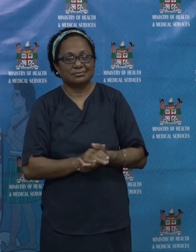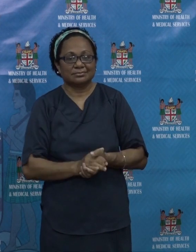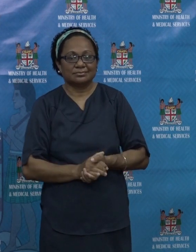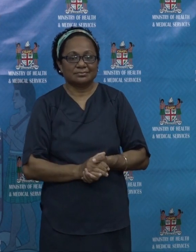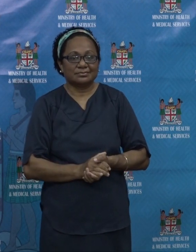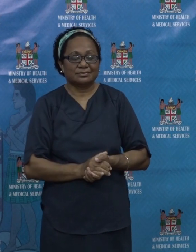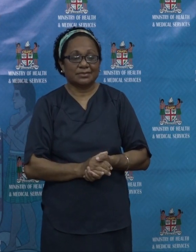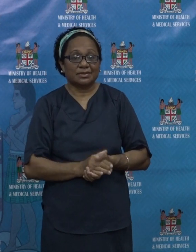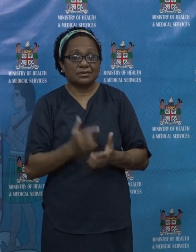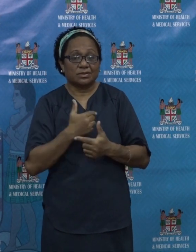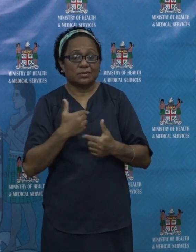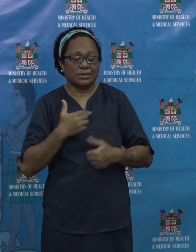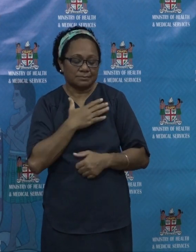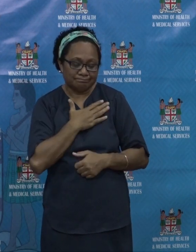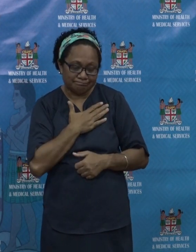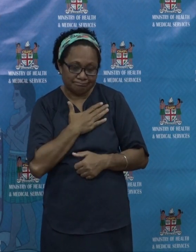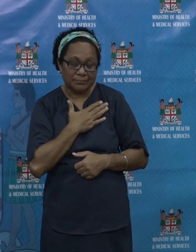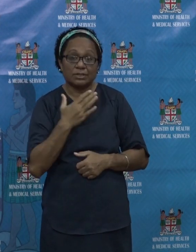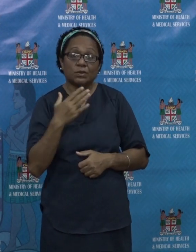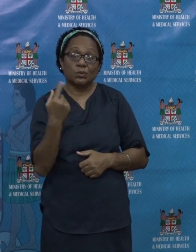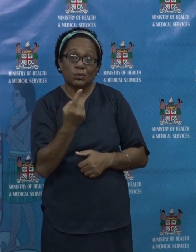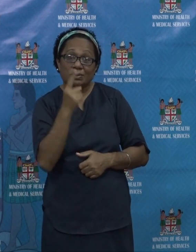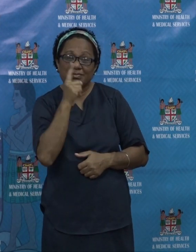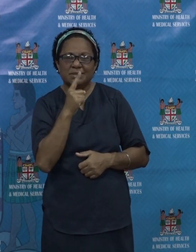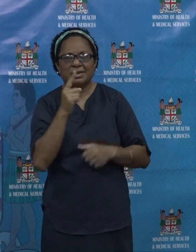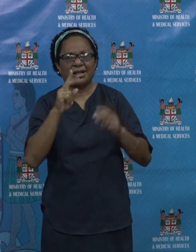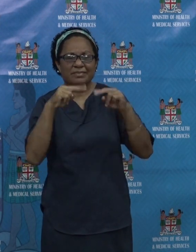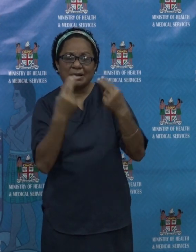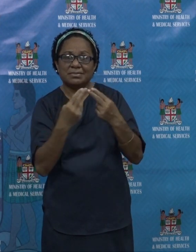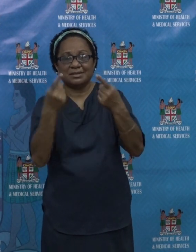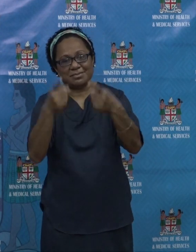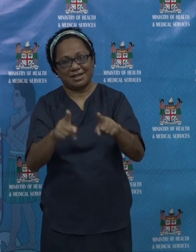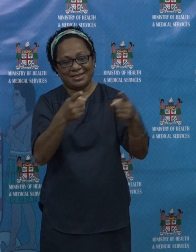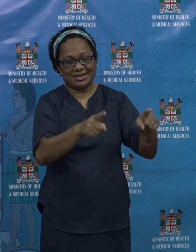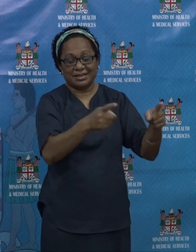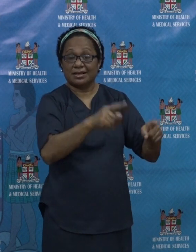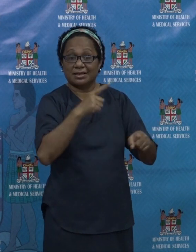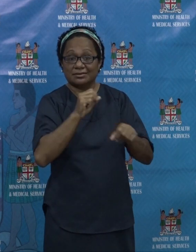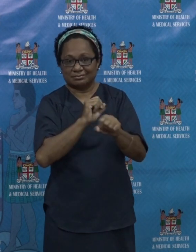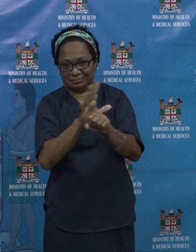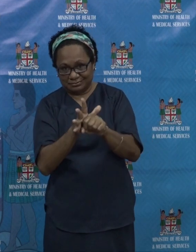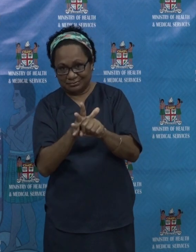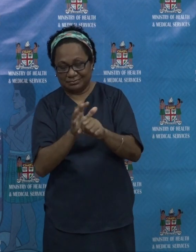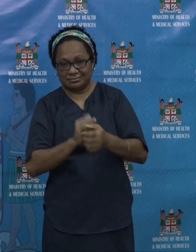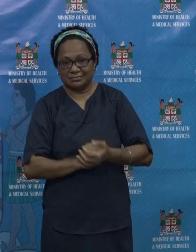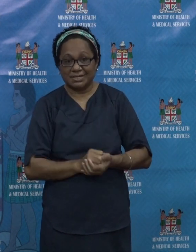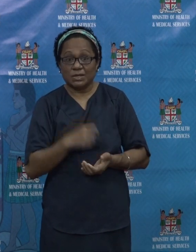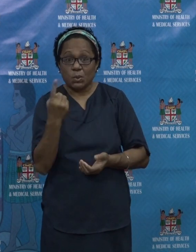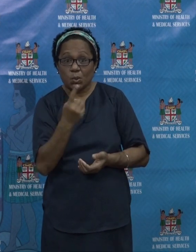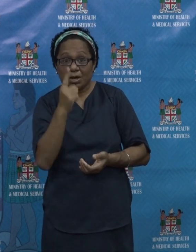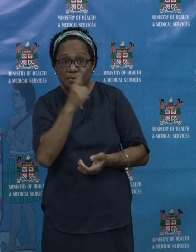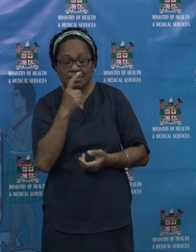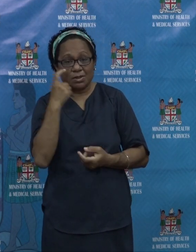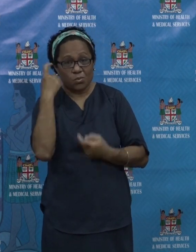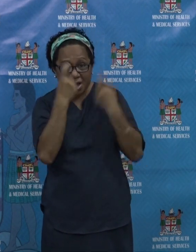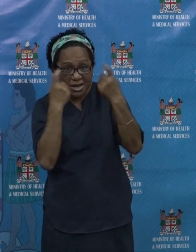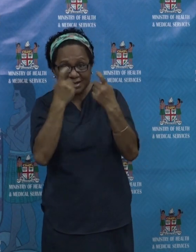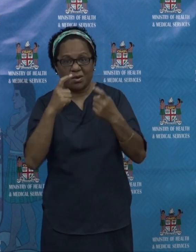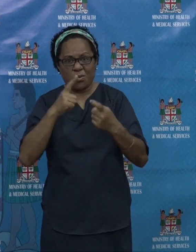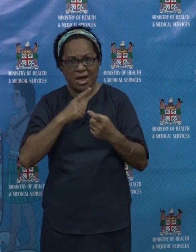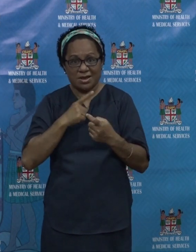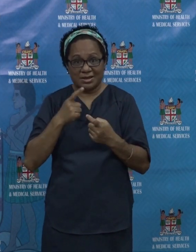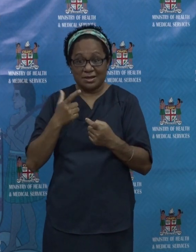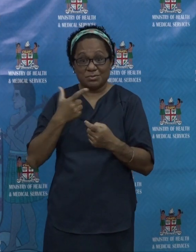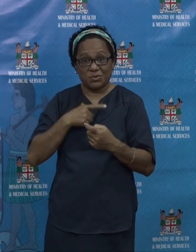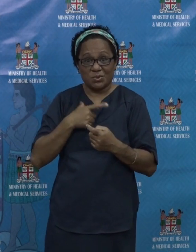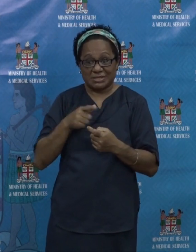Our sympathies are extended to all those who have lost loved ones and those who are living through anxiety and fear for loved ones during